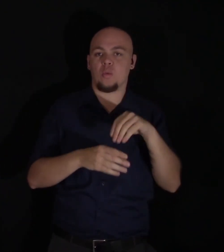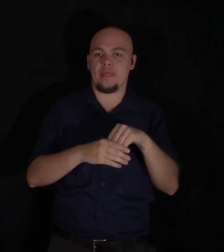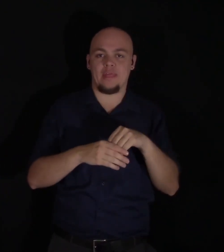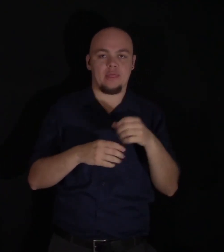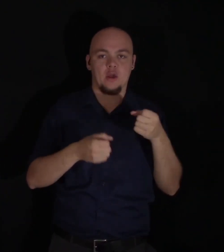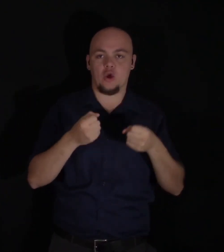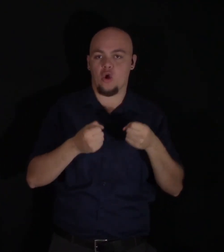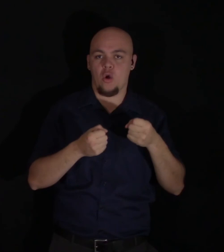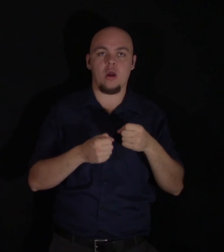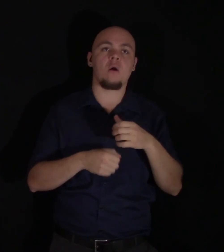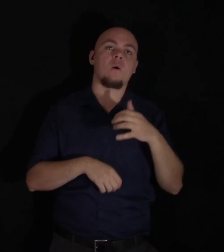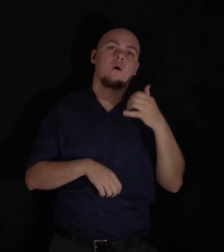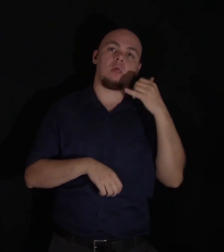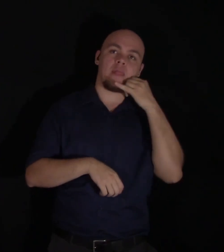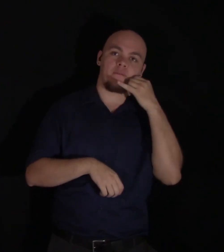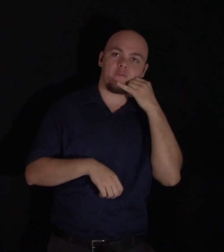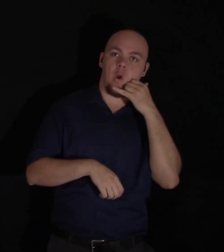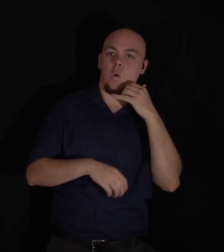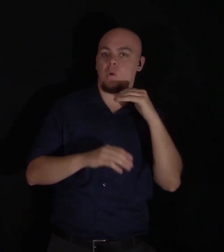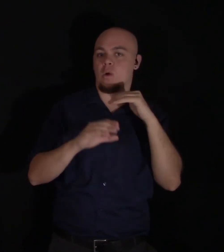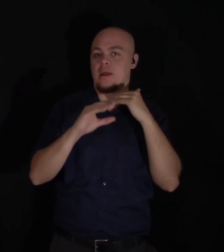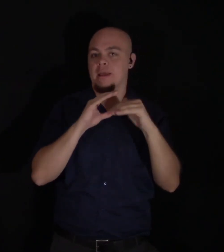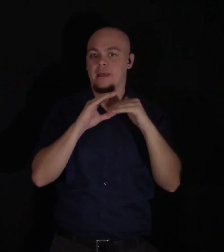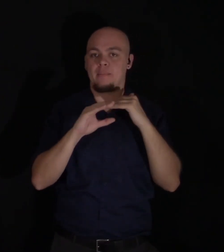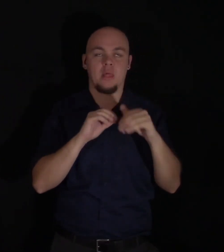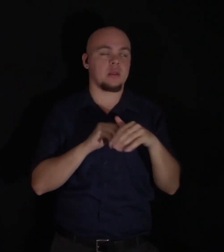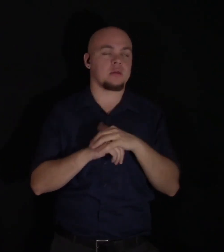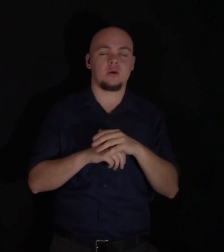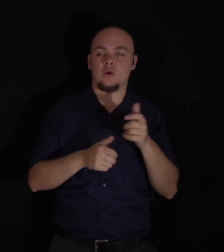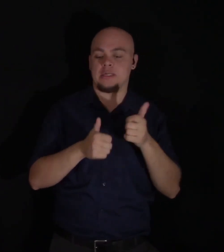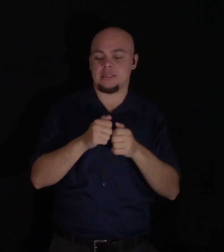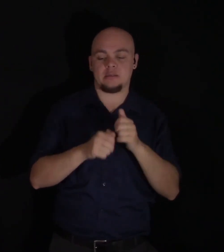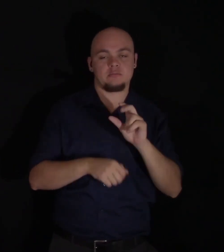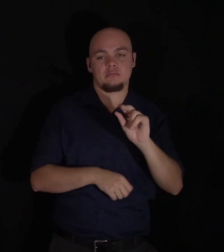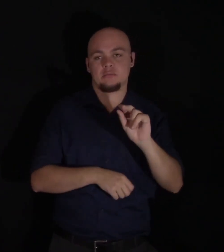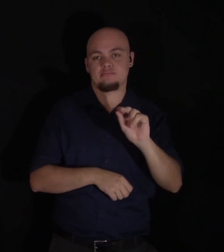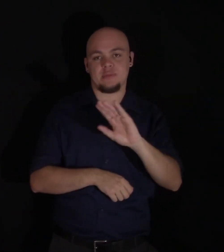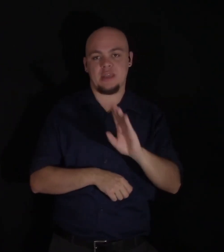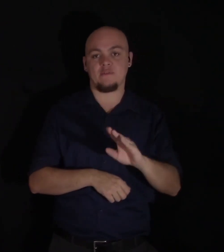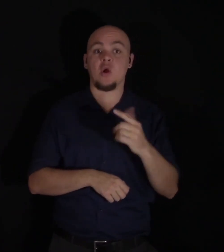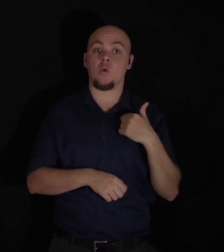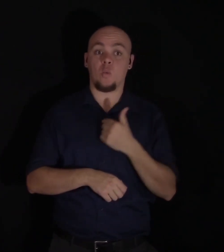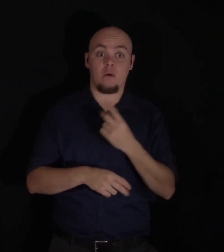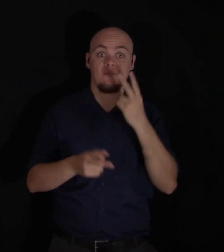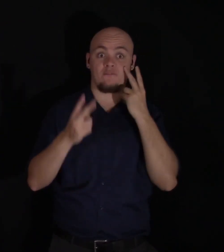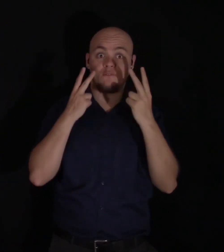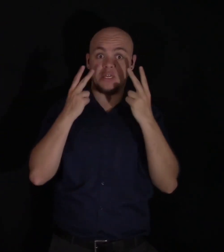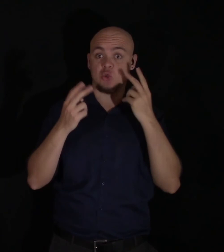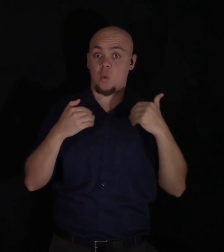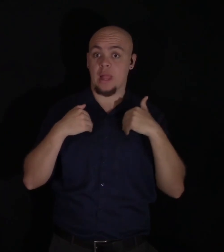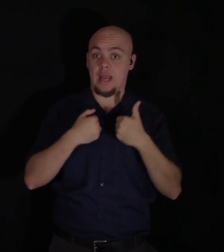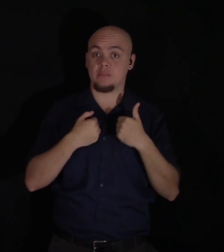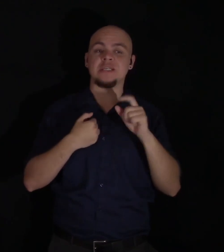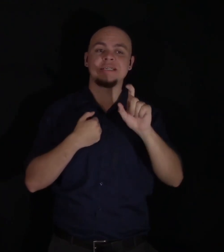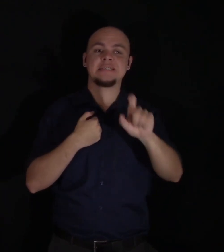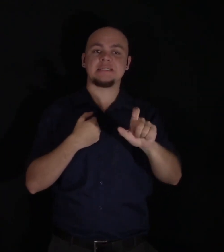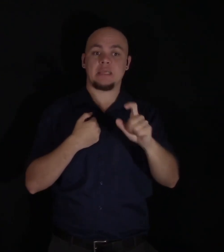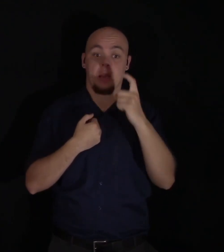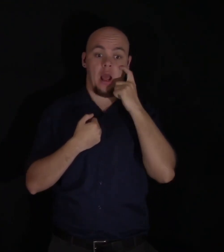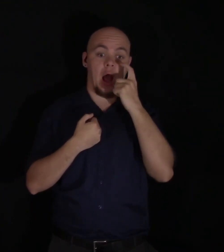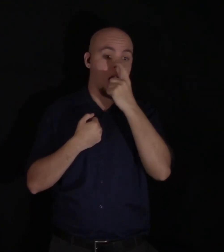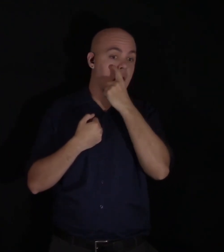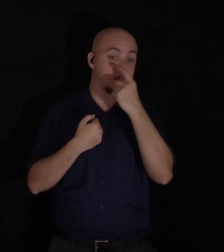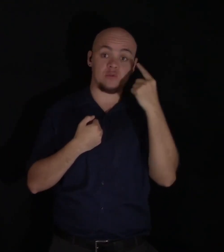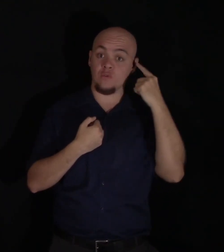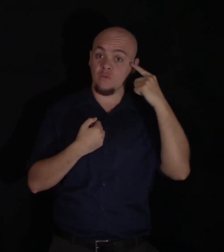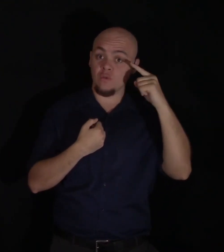phone, or while emailing, or while texting. We're visual animals, and we need our eyes in order to